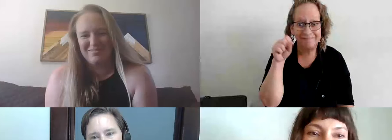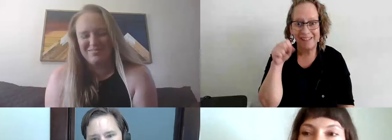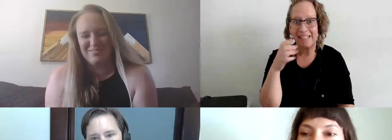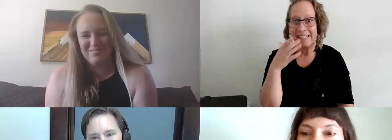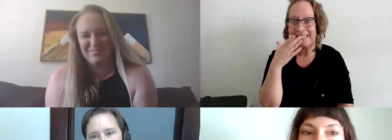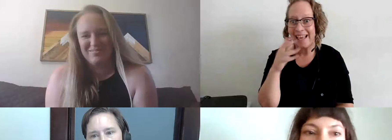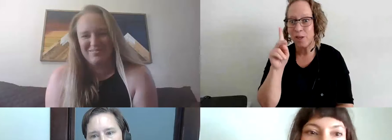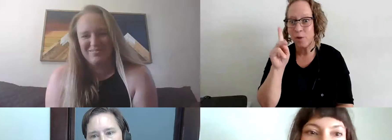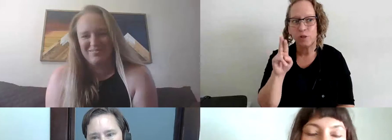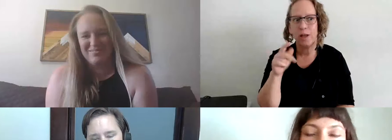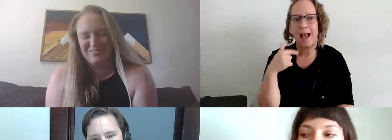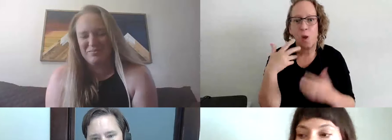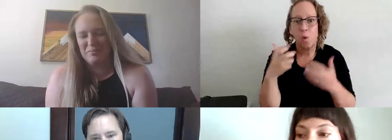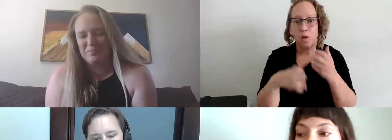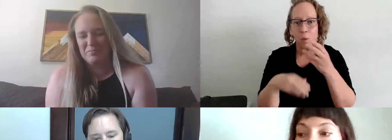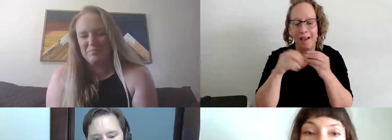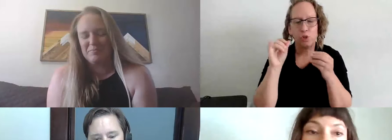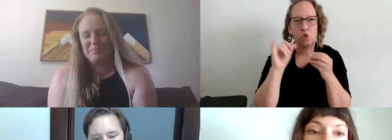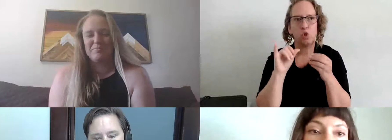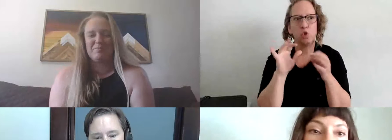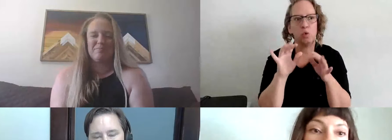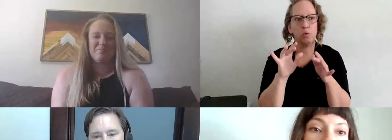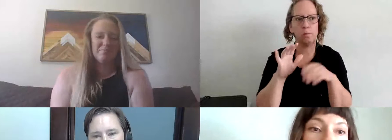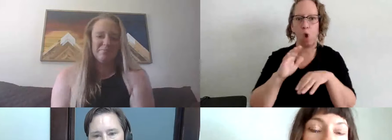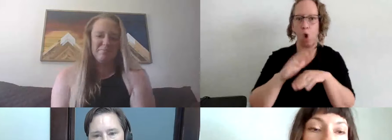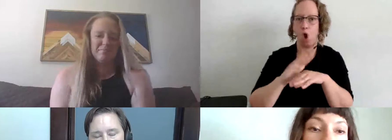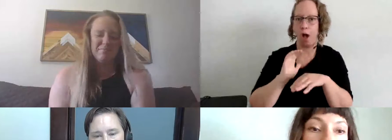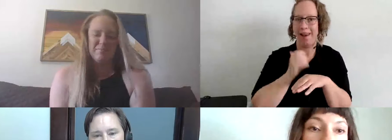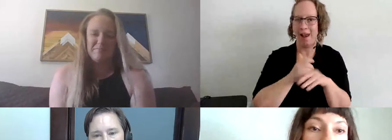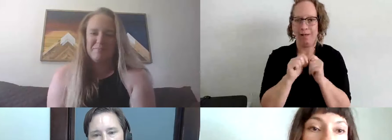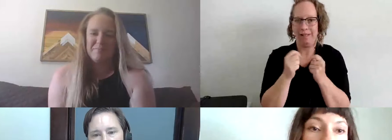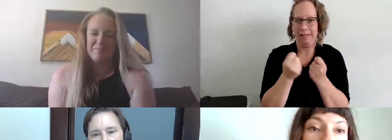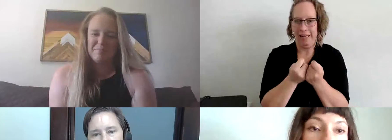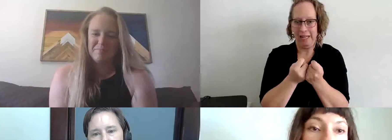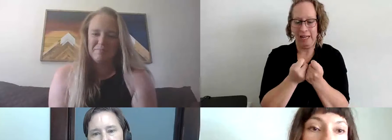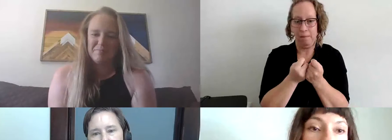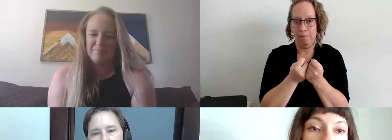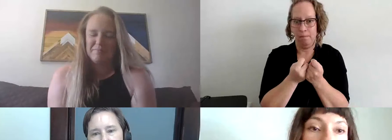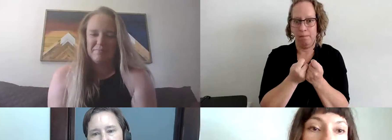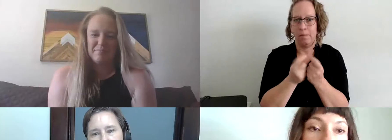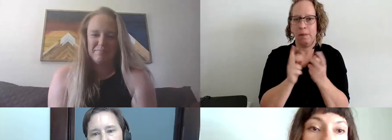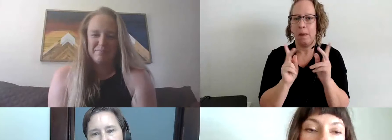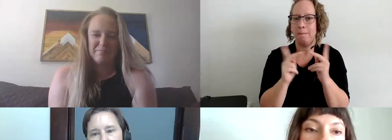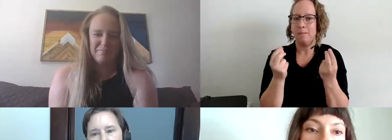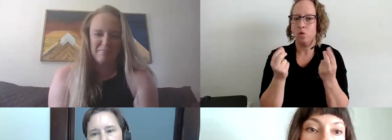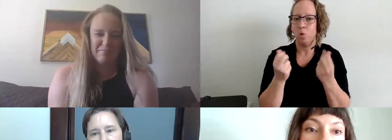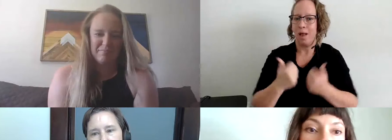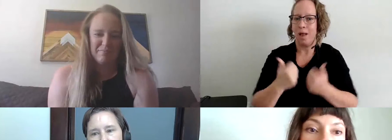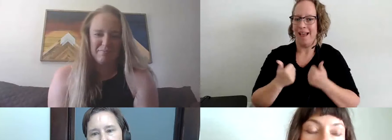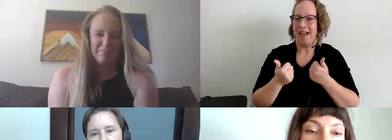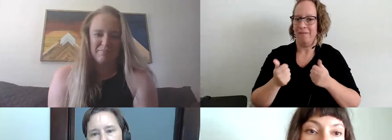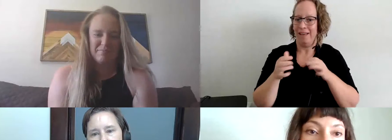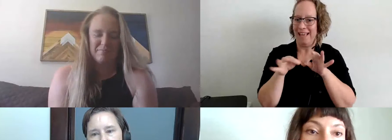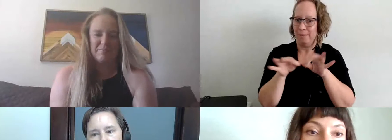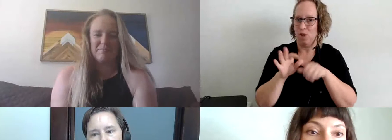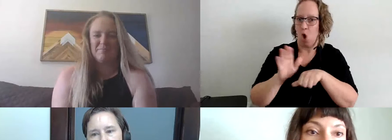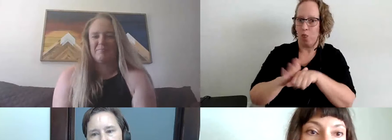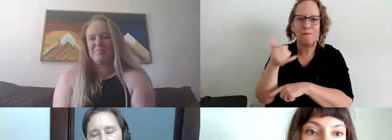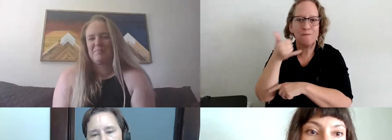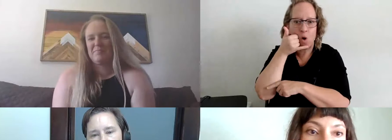Kirsten. And I wanted to add, on our team, what we have people also do is pull up the live captions on their phone